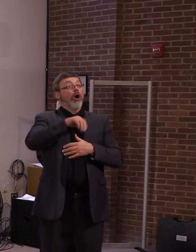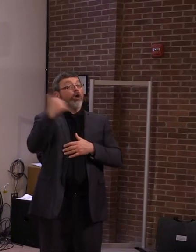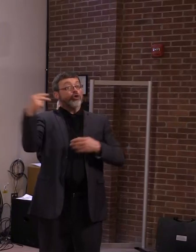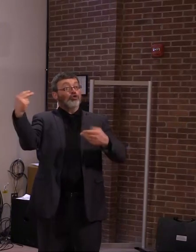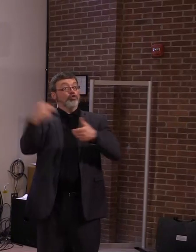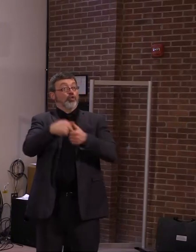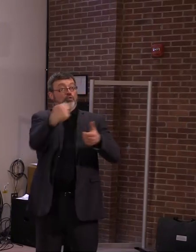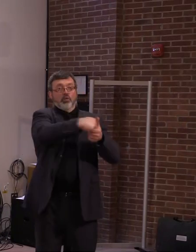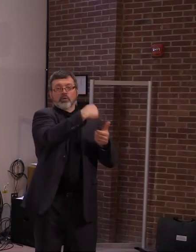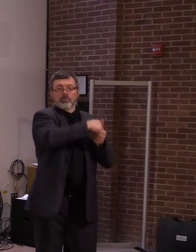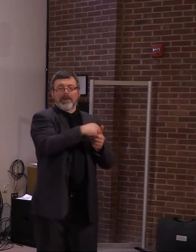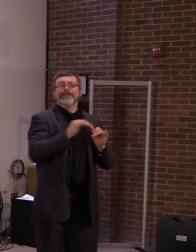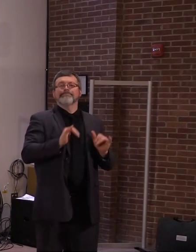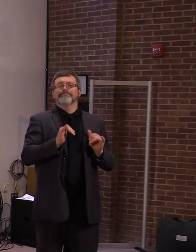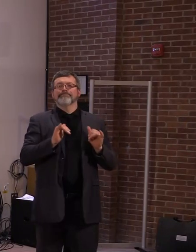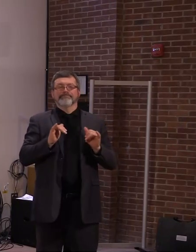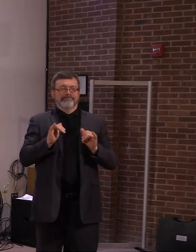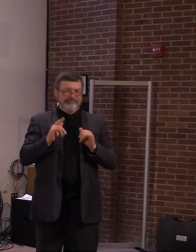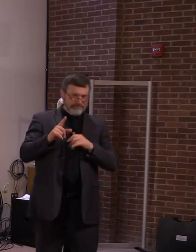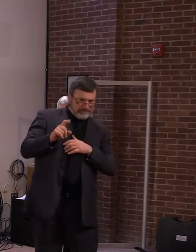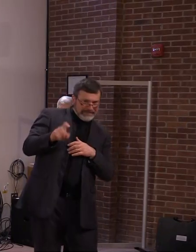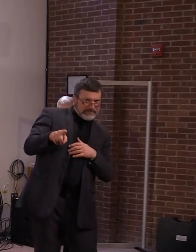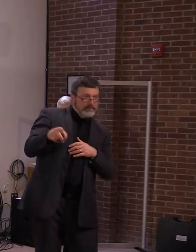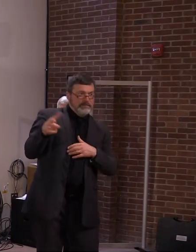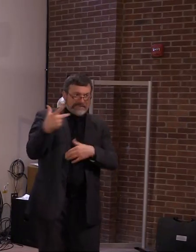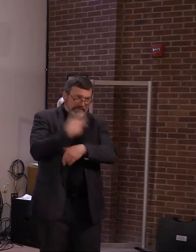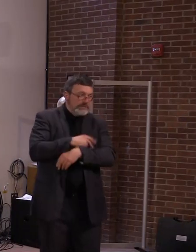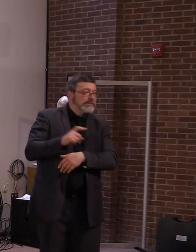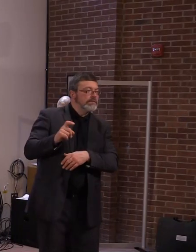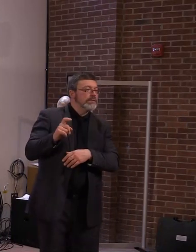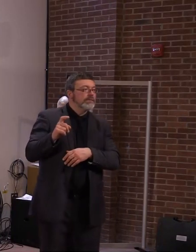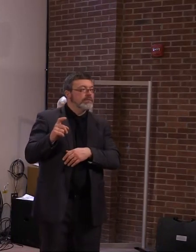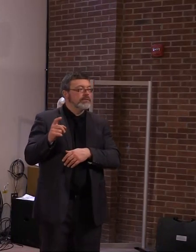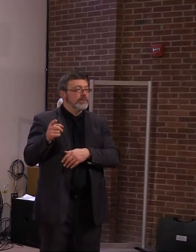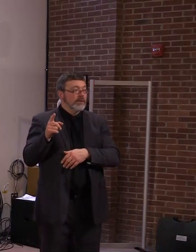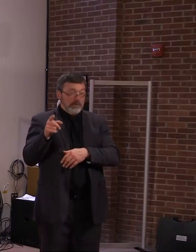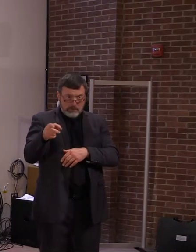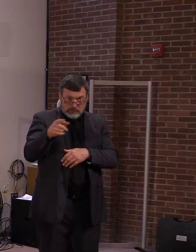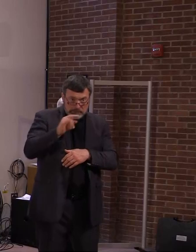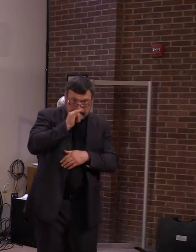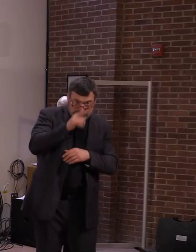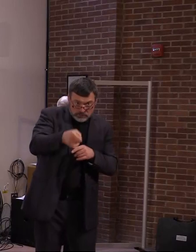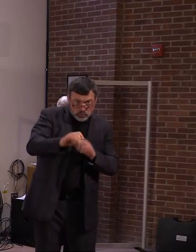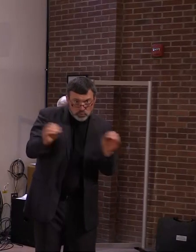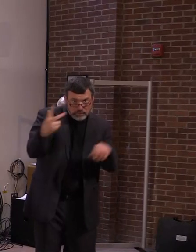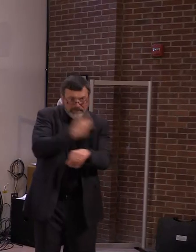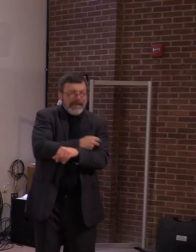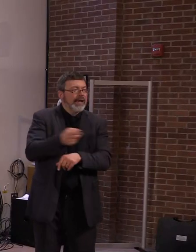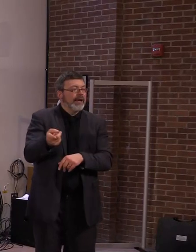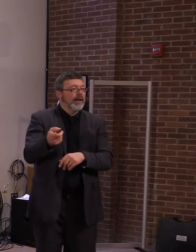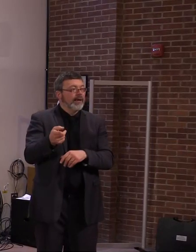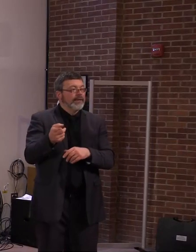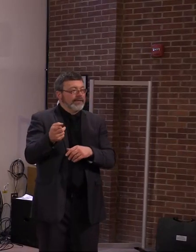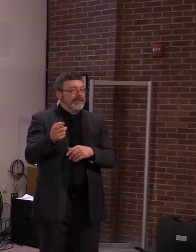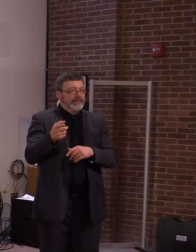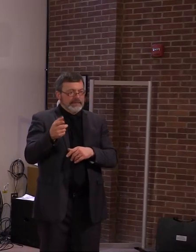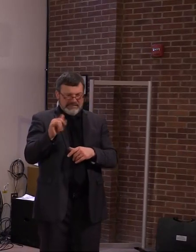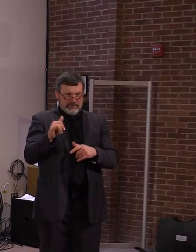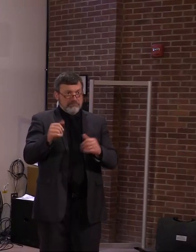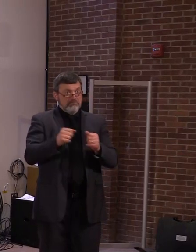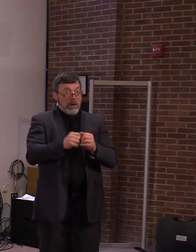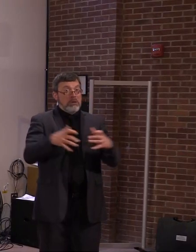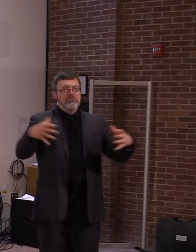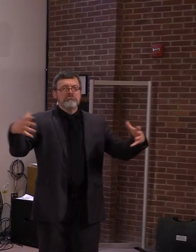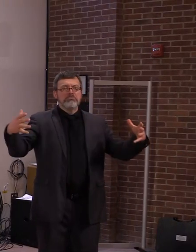people or children who are too young to be vaccinated. They'll need to be very considerate and thoughtful about needs for masking